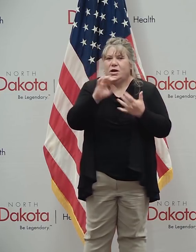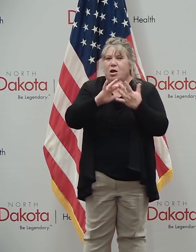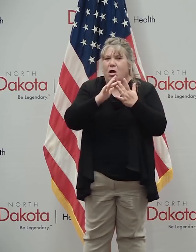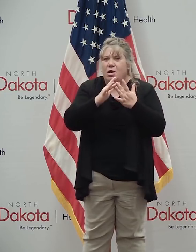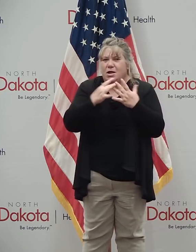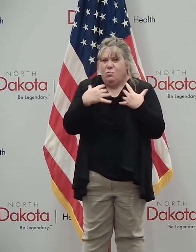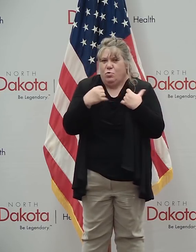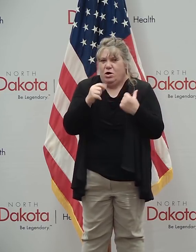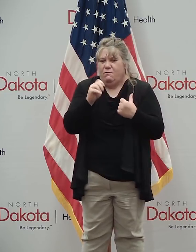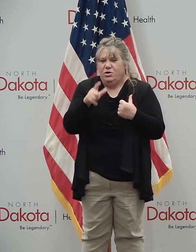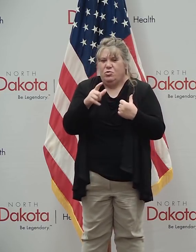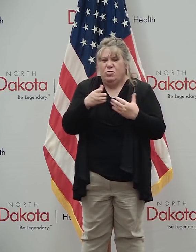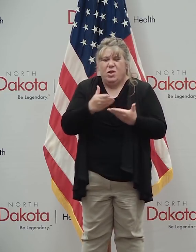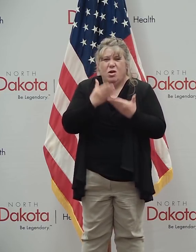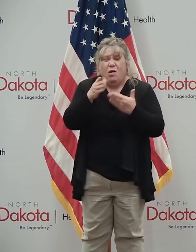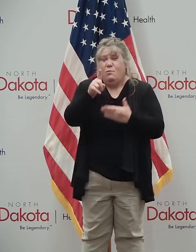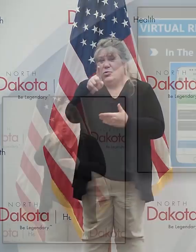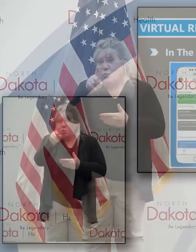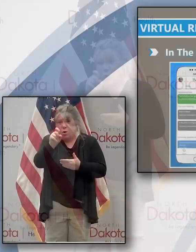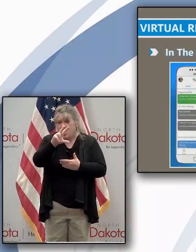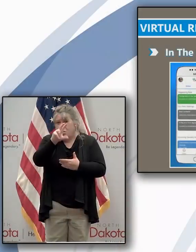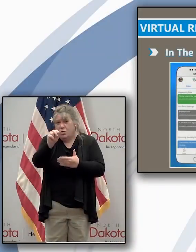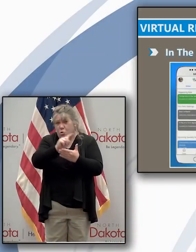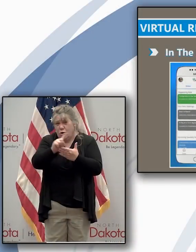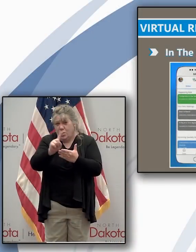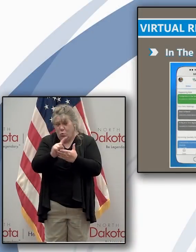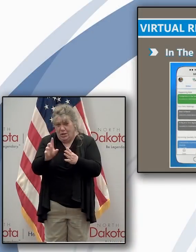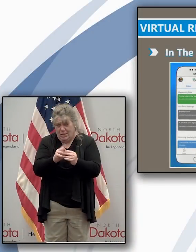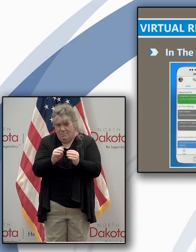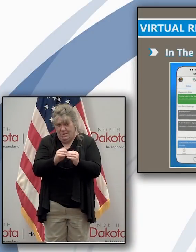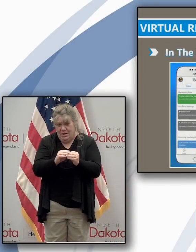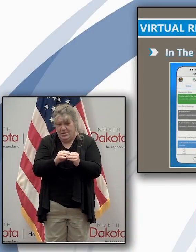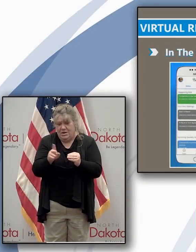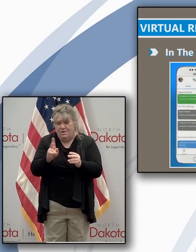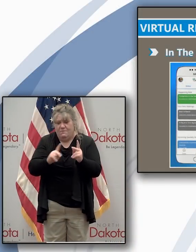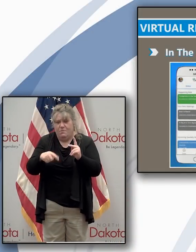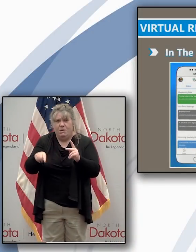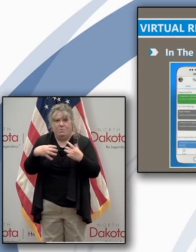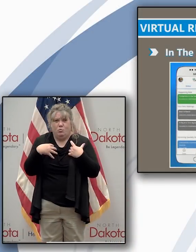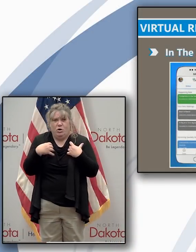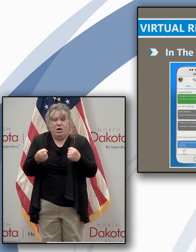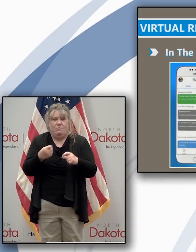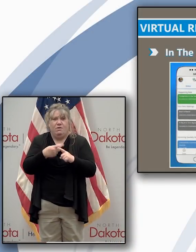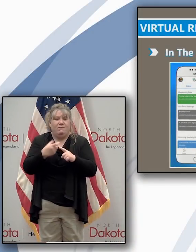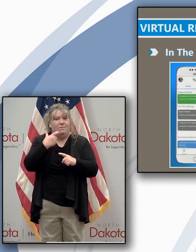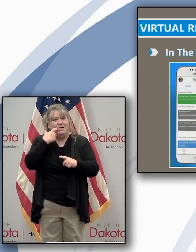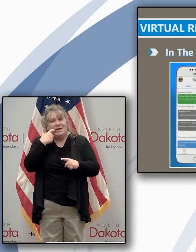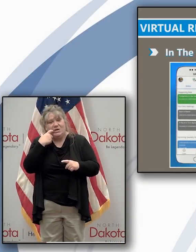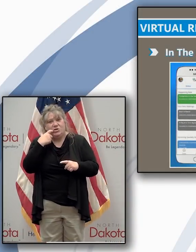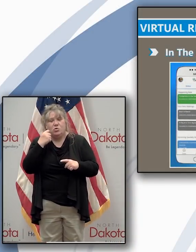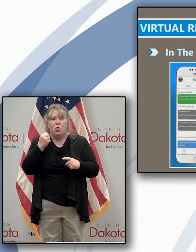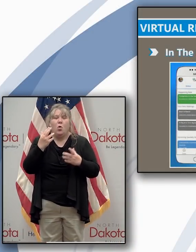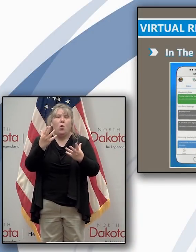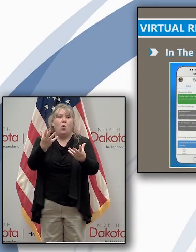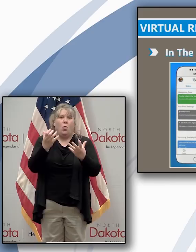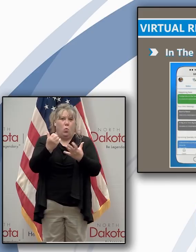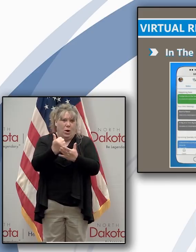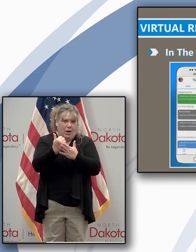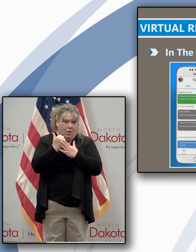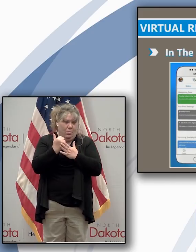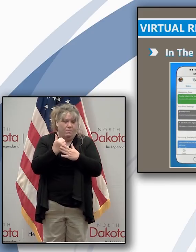that offers 130 weekly online meetings for those that are in recovery from the disease of addiction or seeking